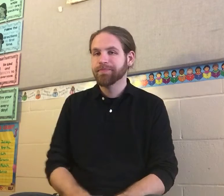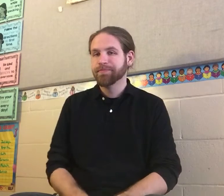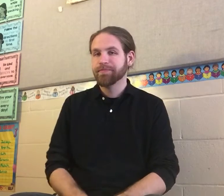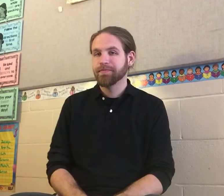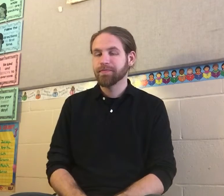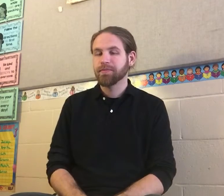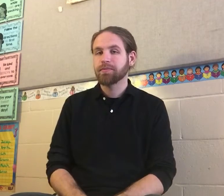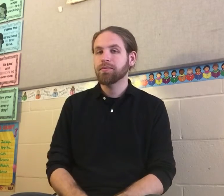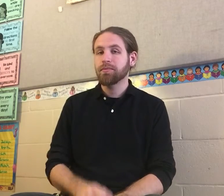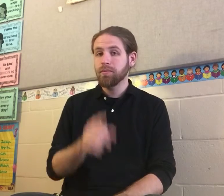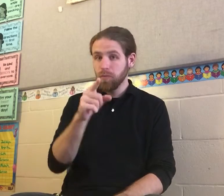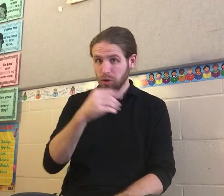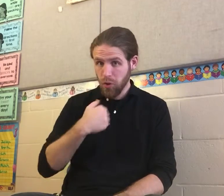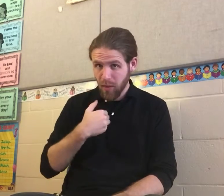Do you have an abdomen?